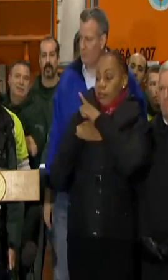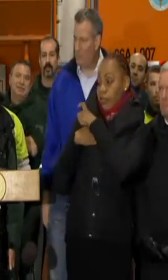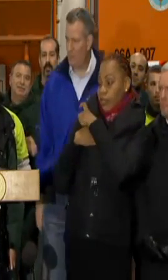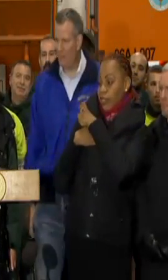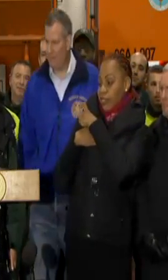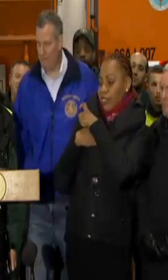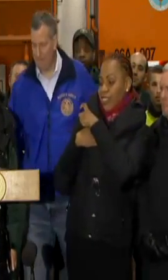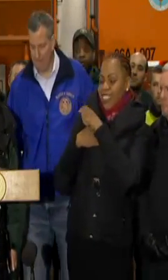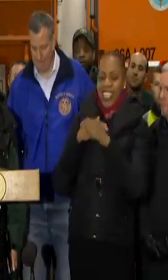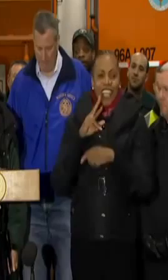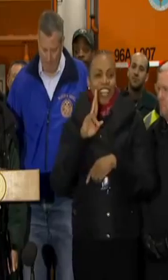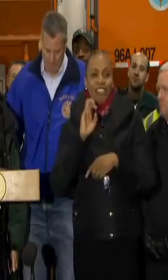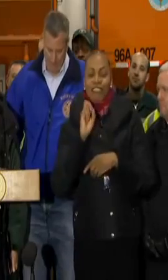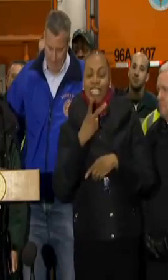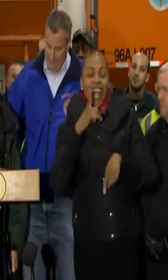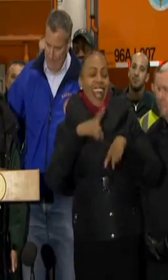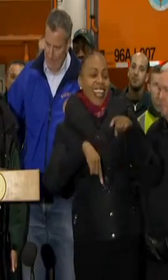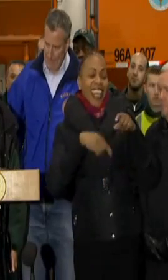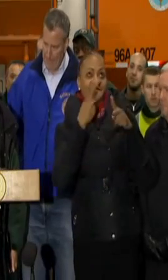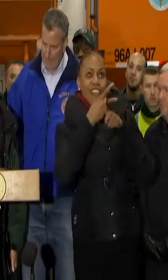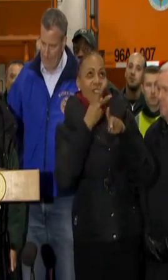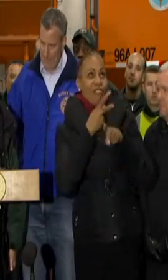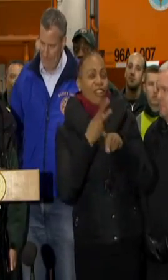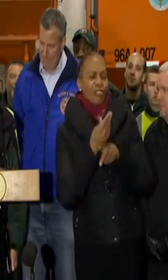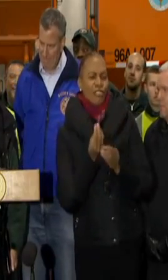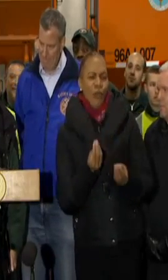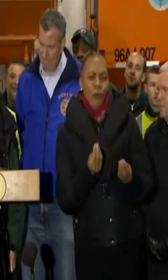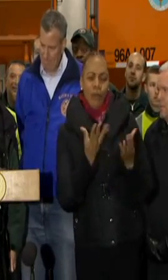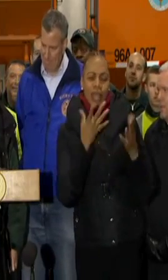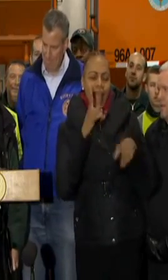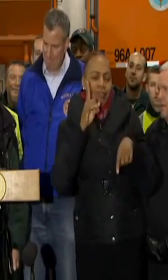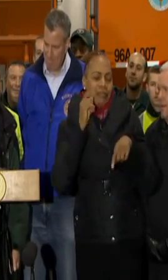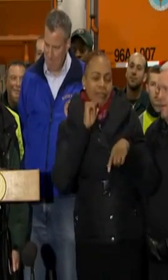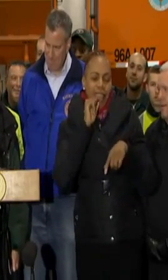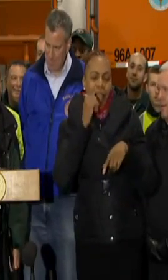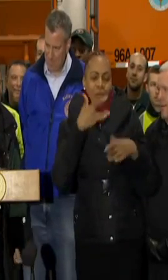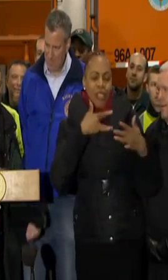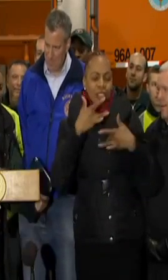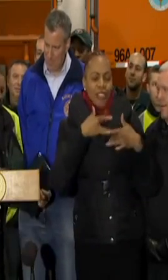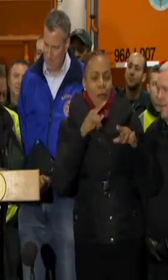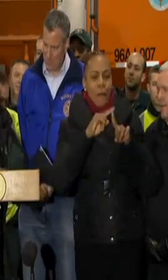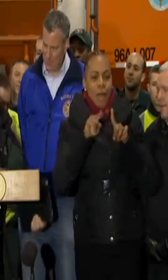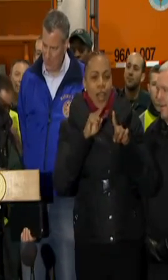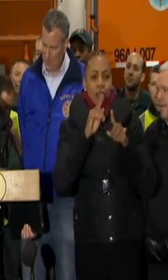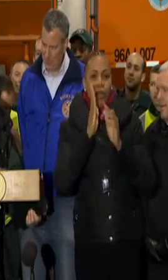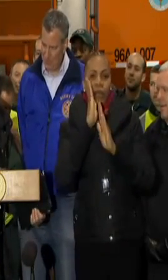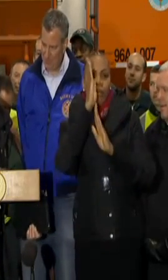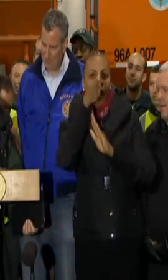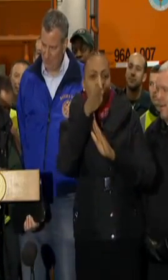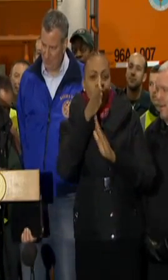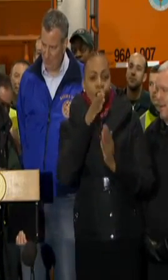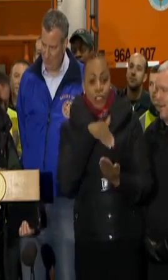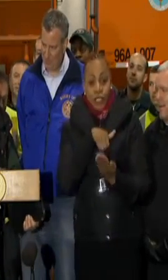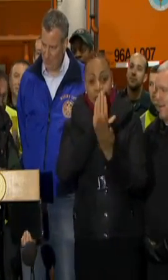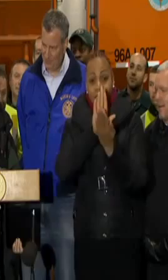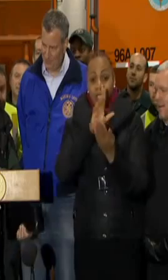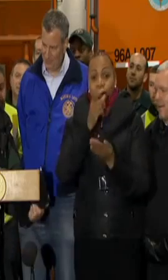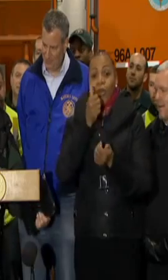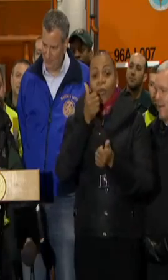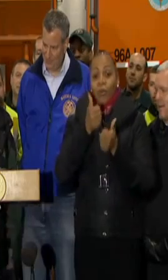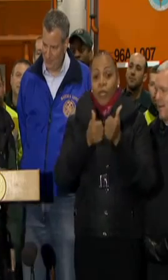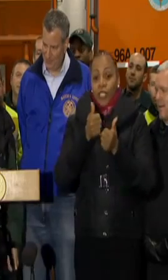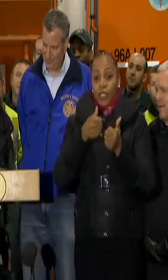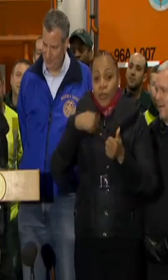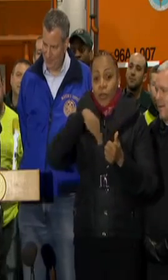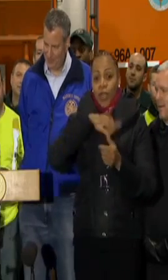today? Rich, I can't figure out how many. There's been a lot of them. I'm not going to worry about that. We just look forward to dressing the one we're in right now, and then we'll